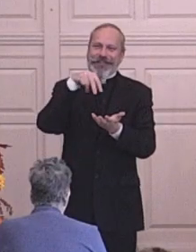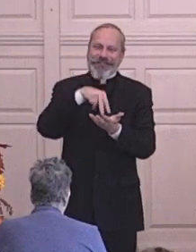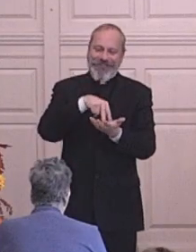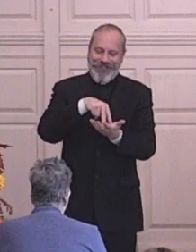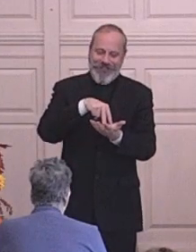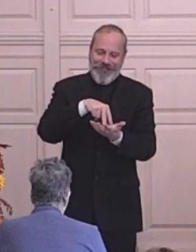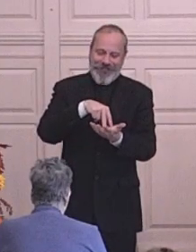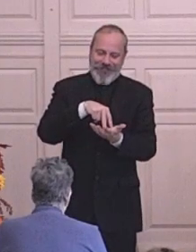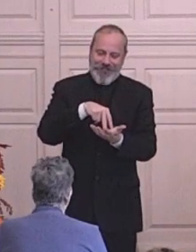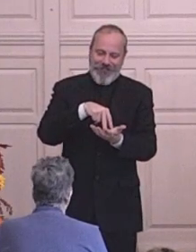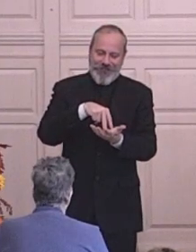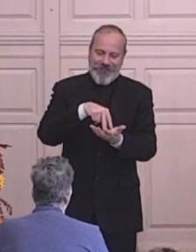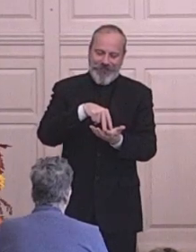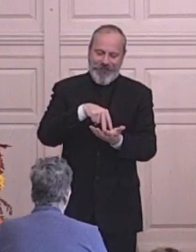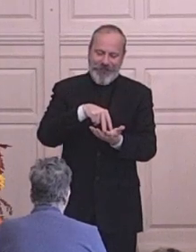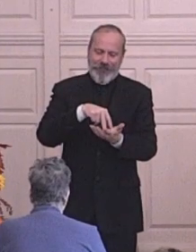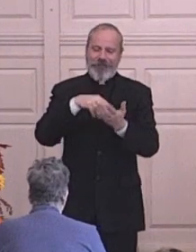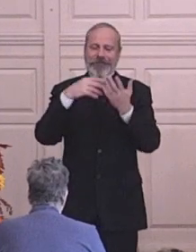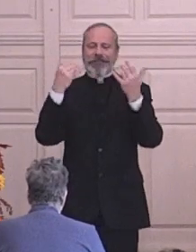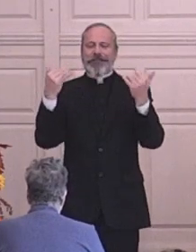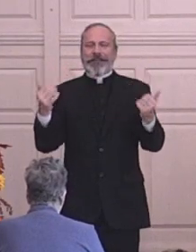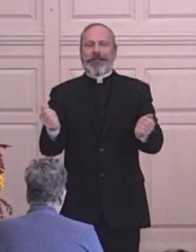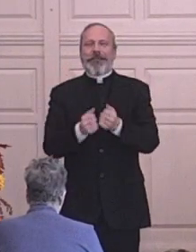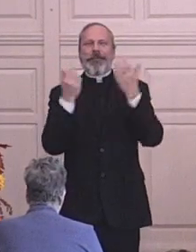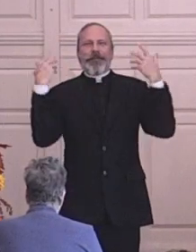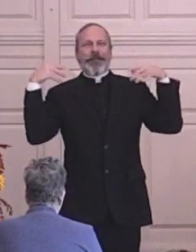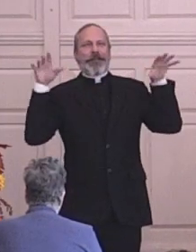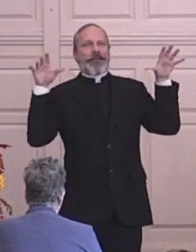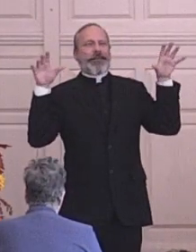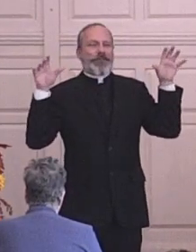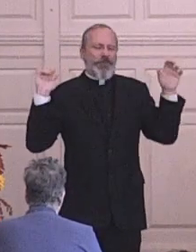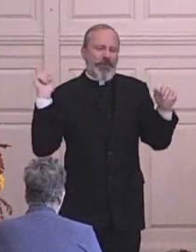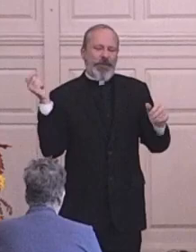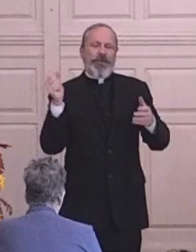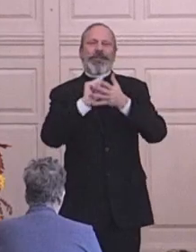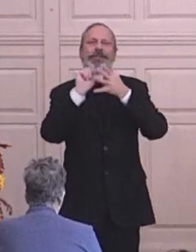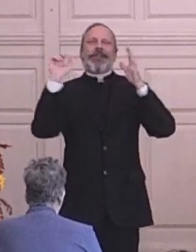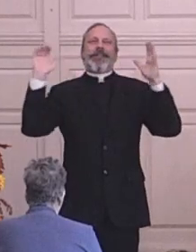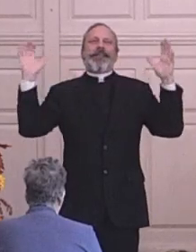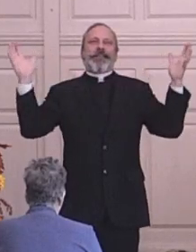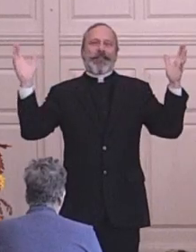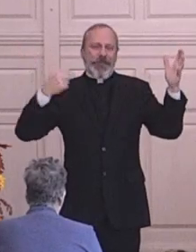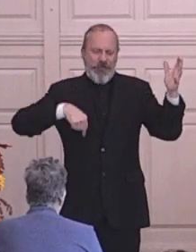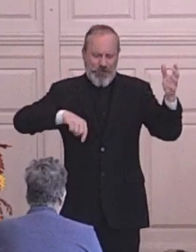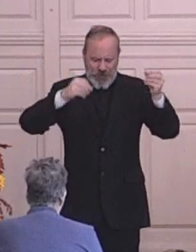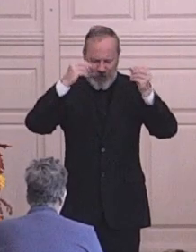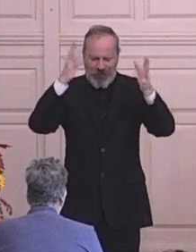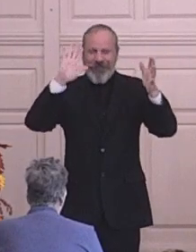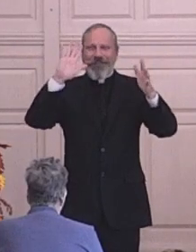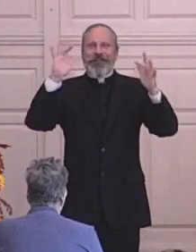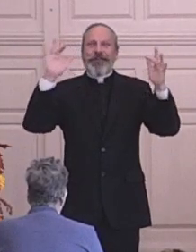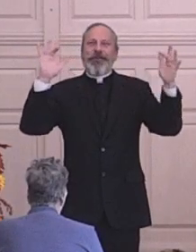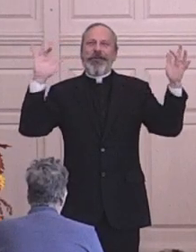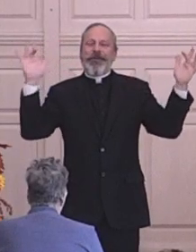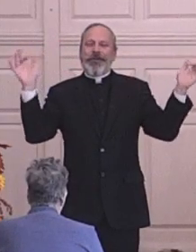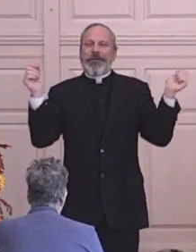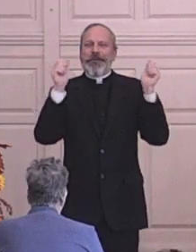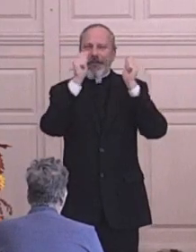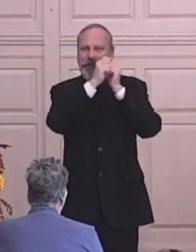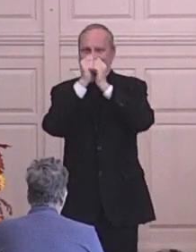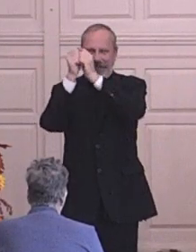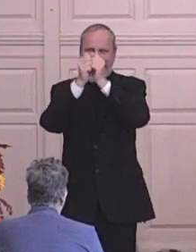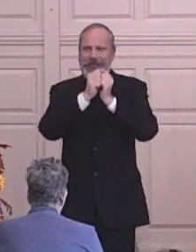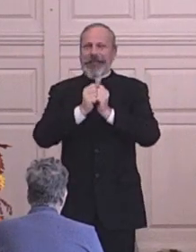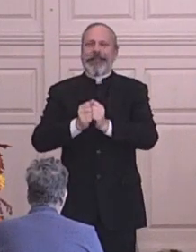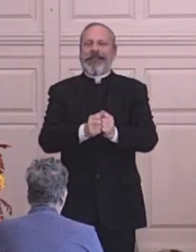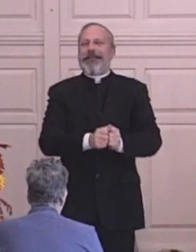resurrection. And so with the angels and all the saints, we declare your glory, as